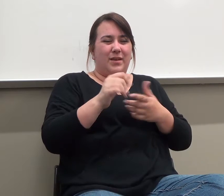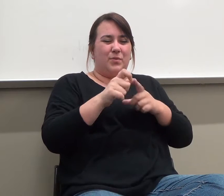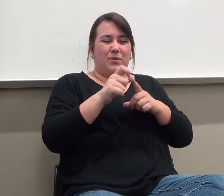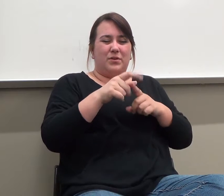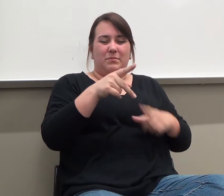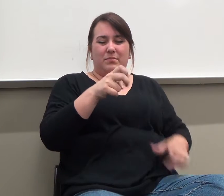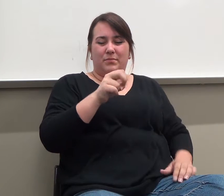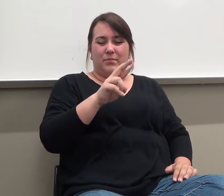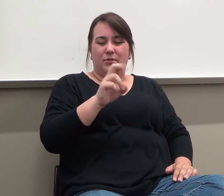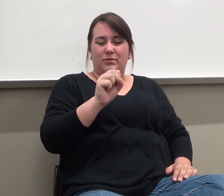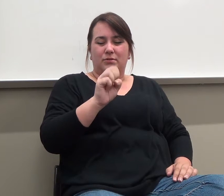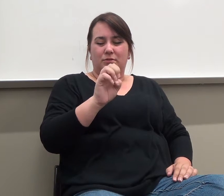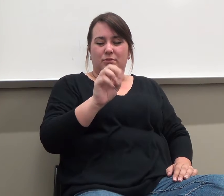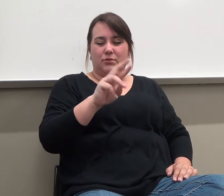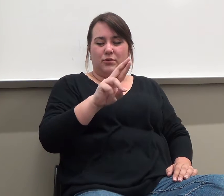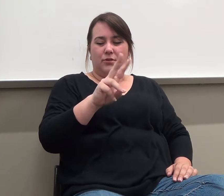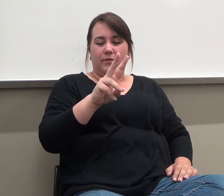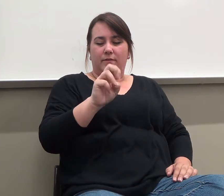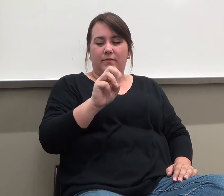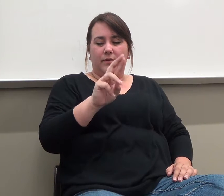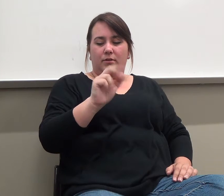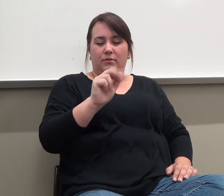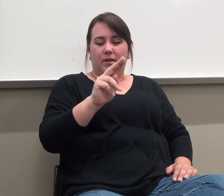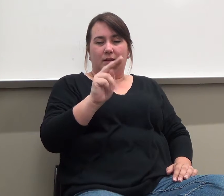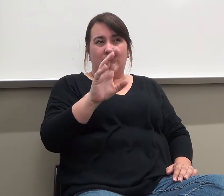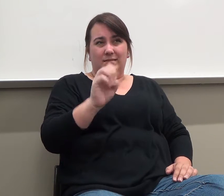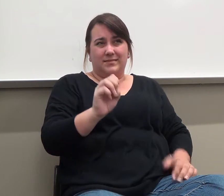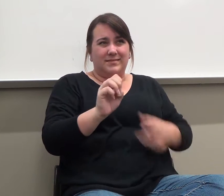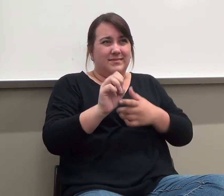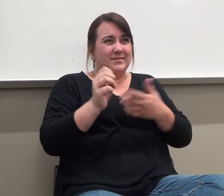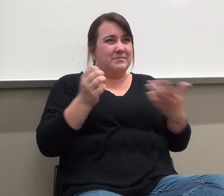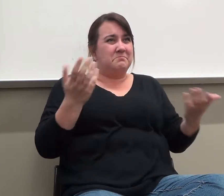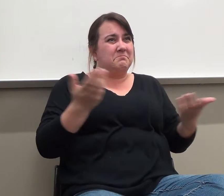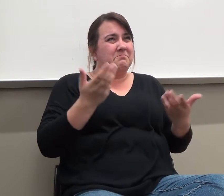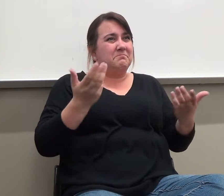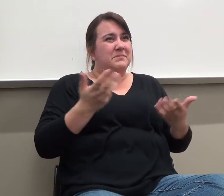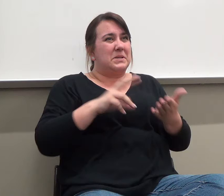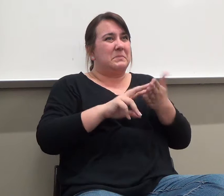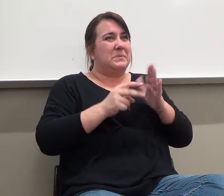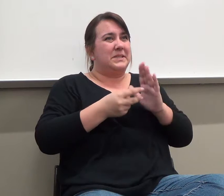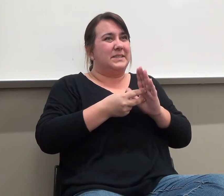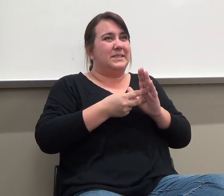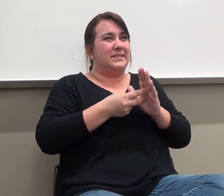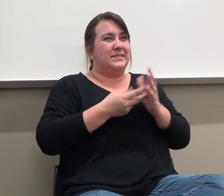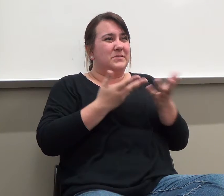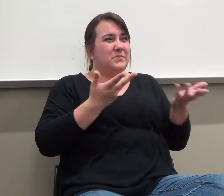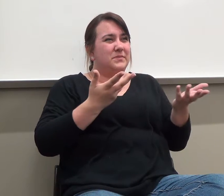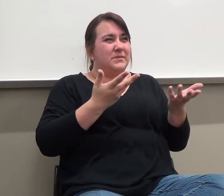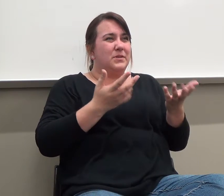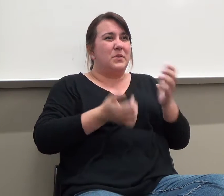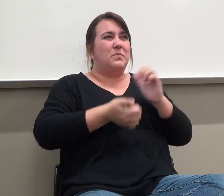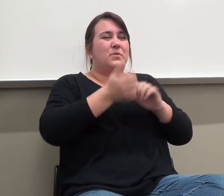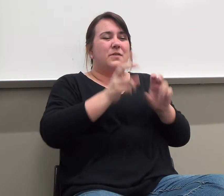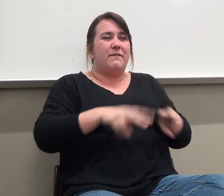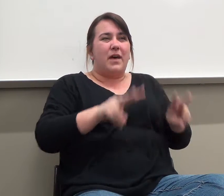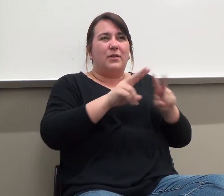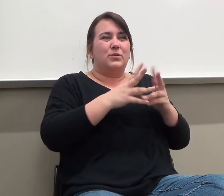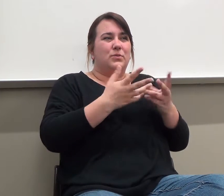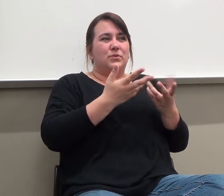What does she mean when she says one of the most valuable traits is perseverance? Two words